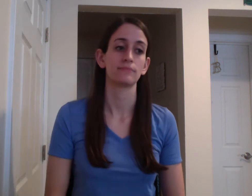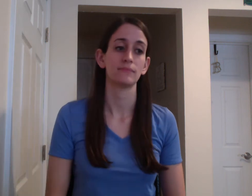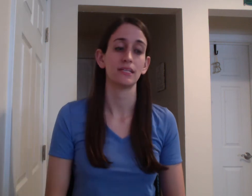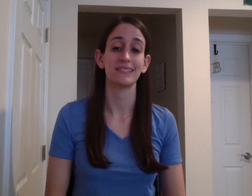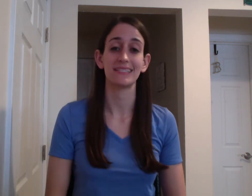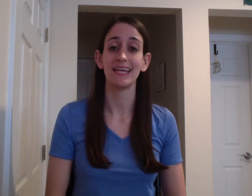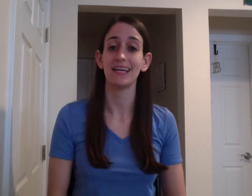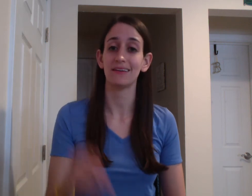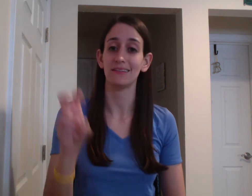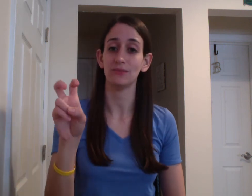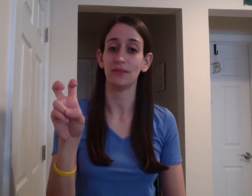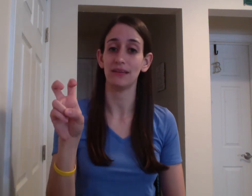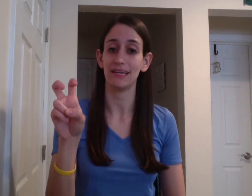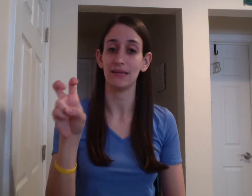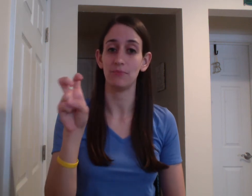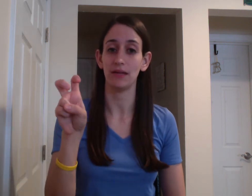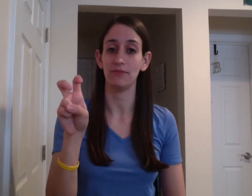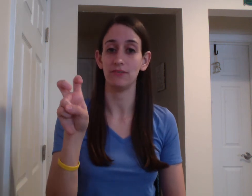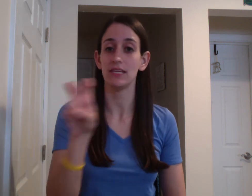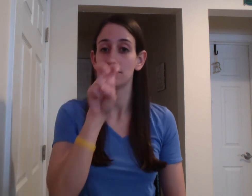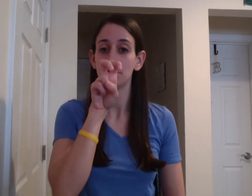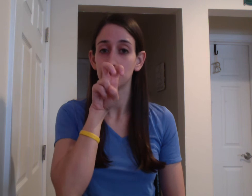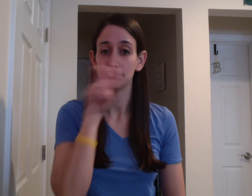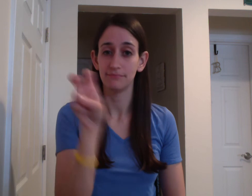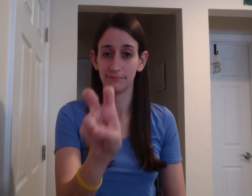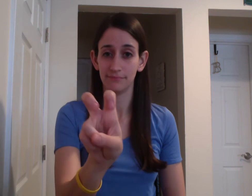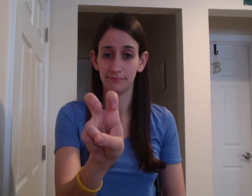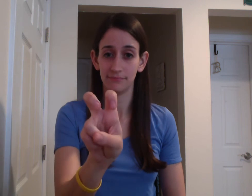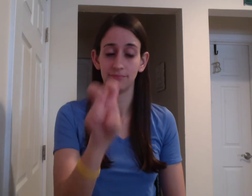A snake is with a bent V.